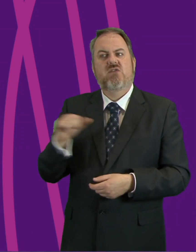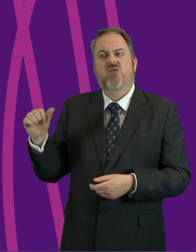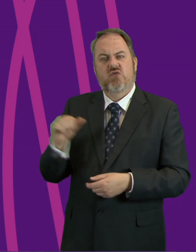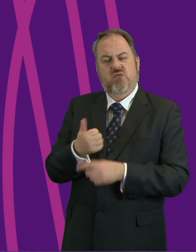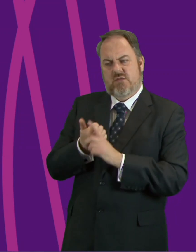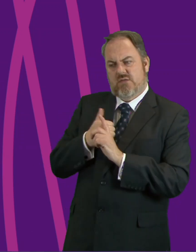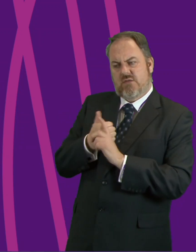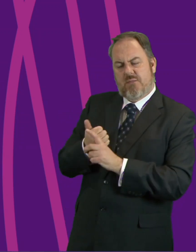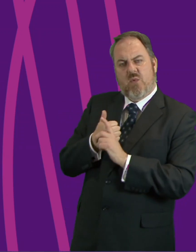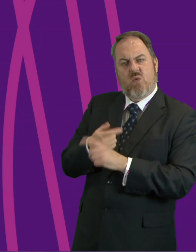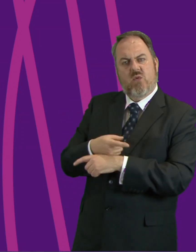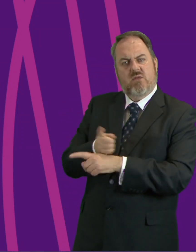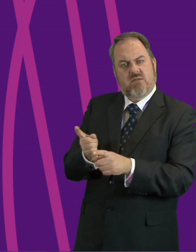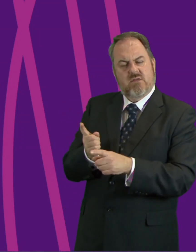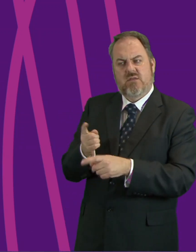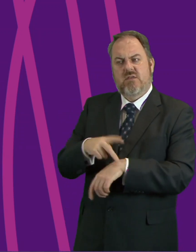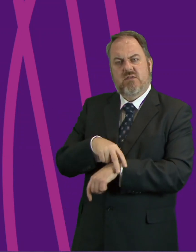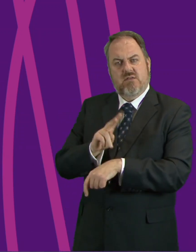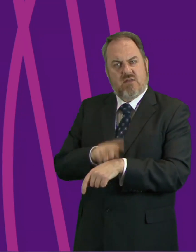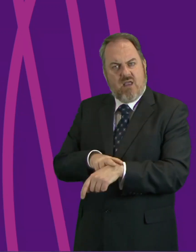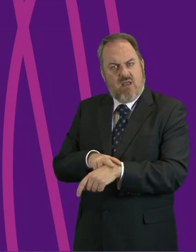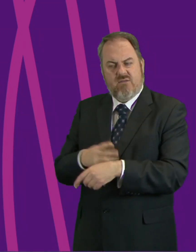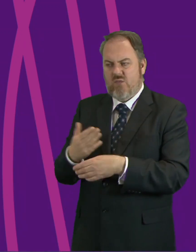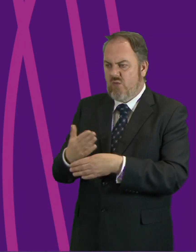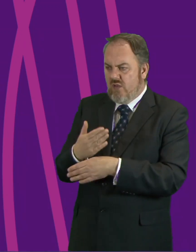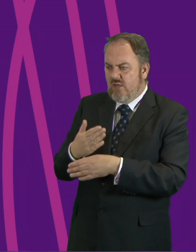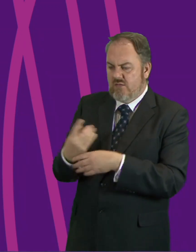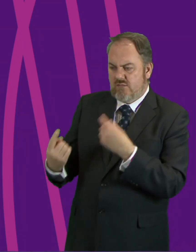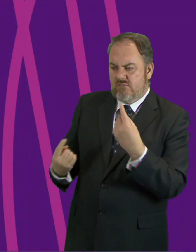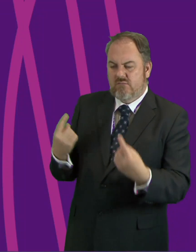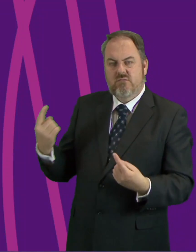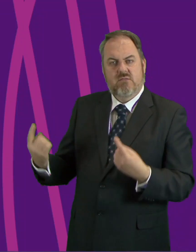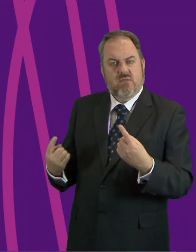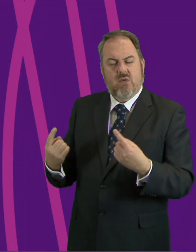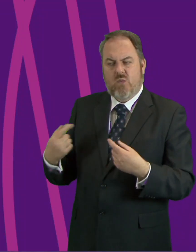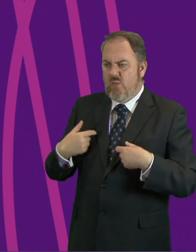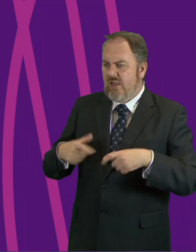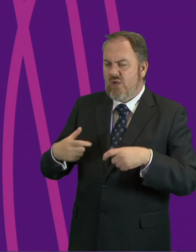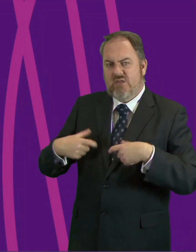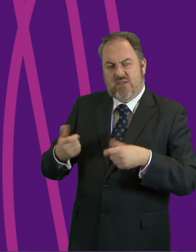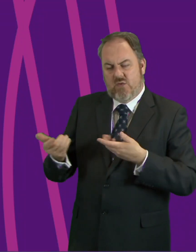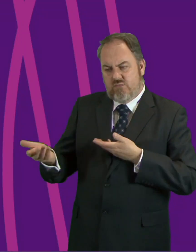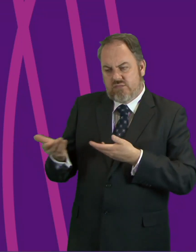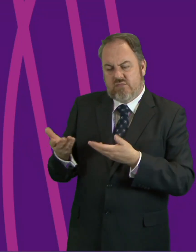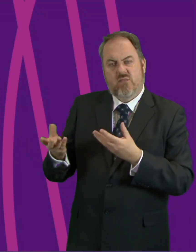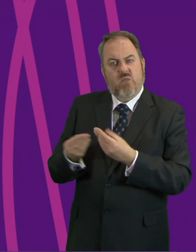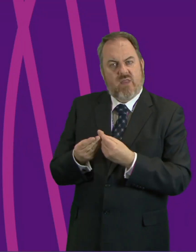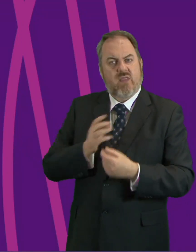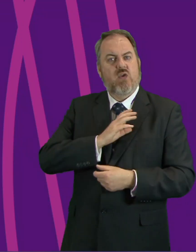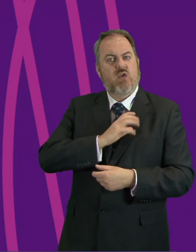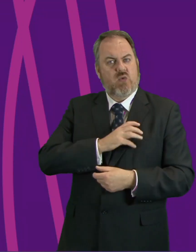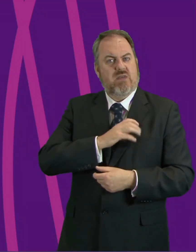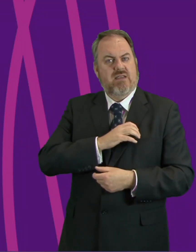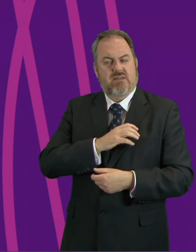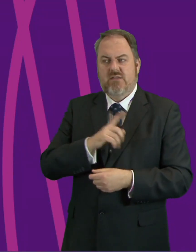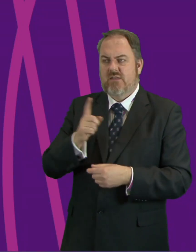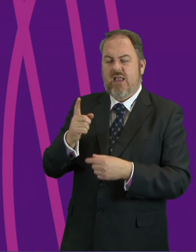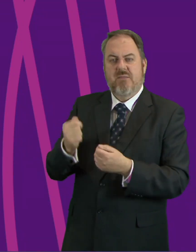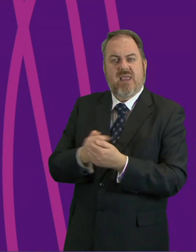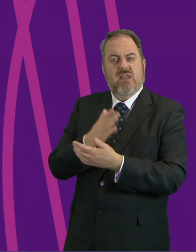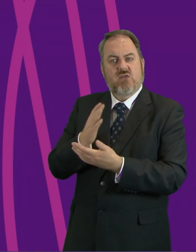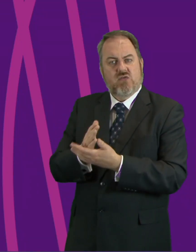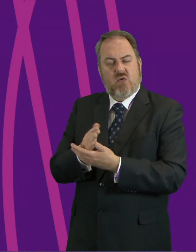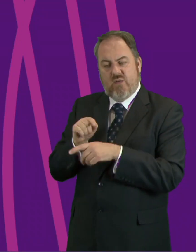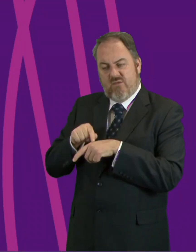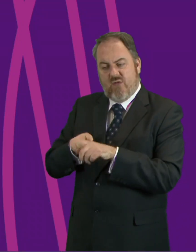the voice of workers, and we are consulting with trade unions and will continue to do so around the workplace guidance that the UK Government has been working